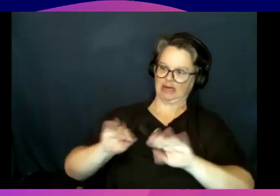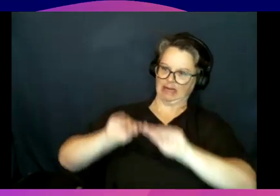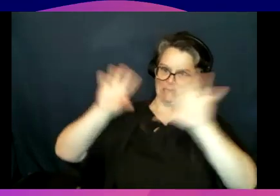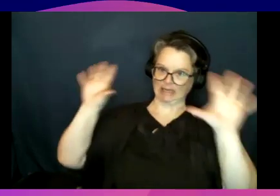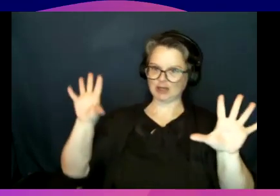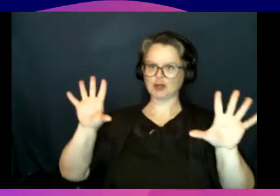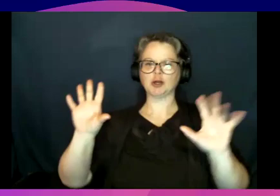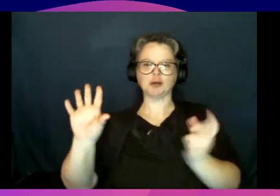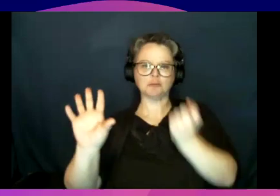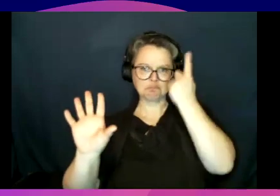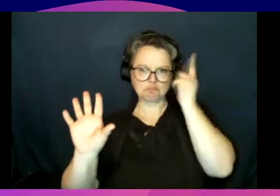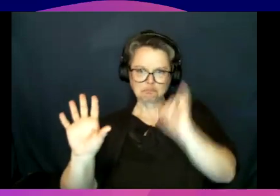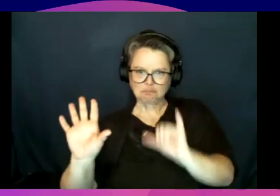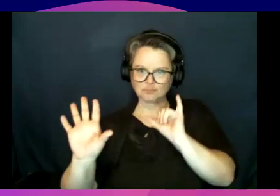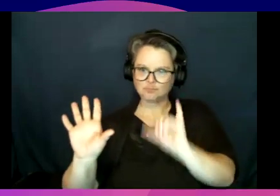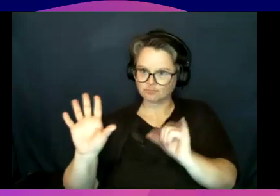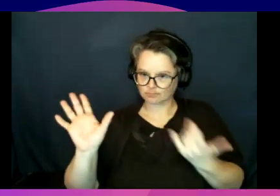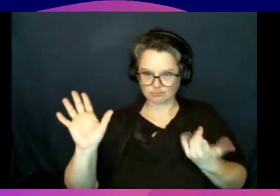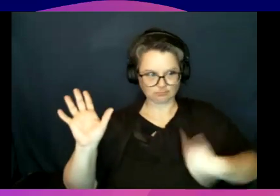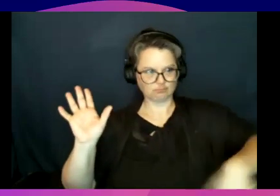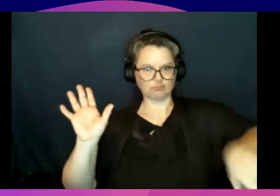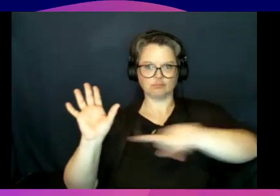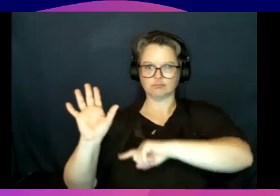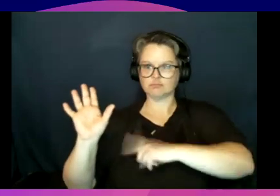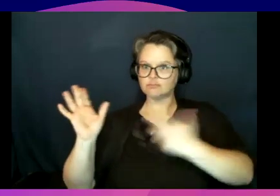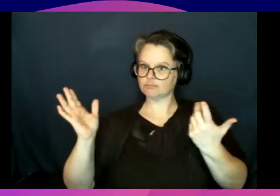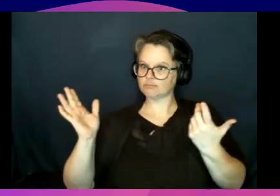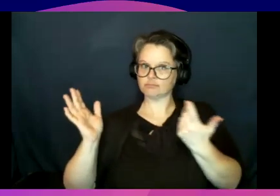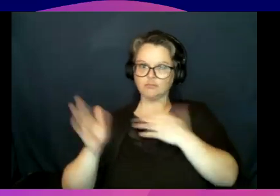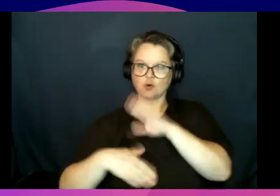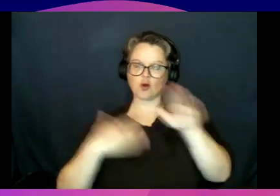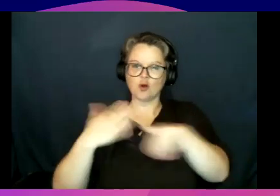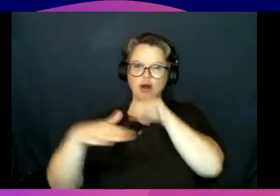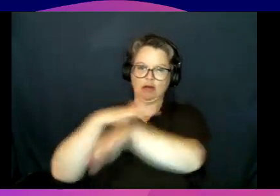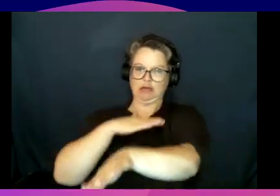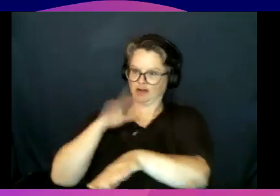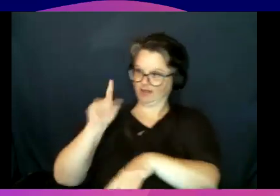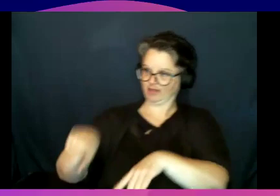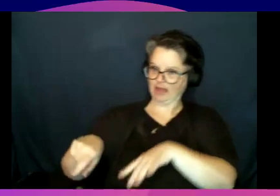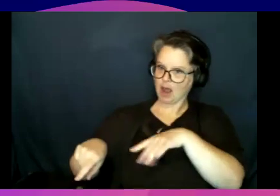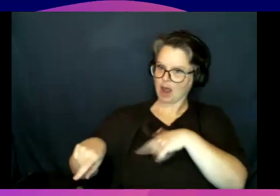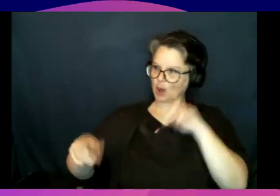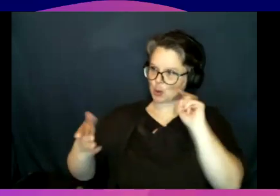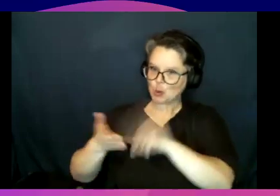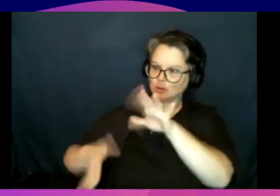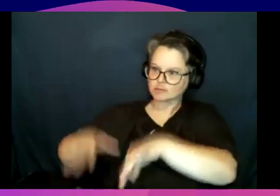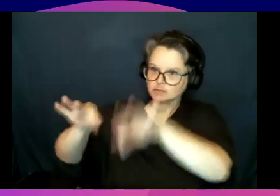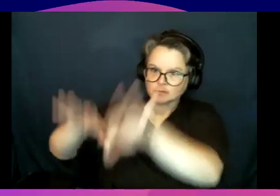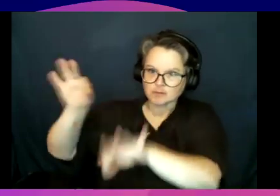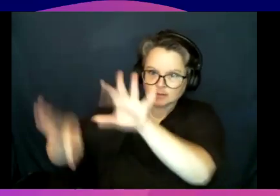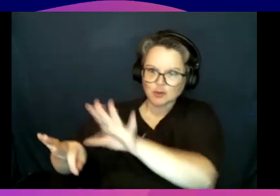And it really resonates with some of the findings we had in our feminist brain drain study. So thank you for that.